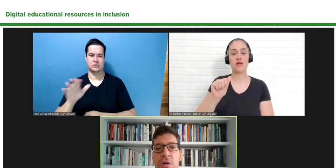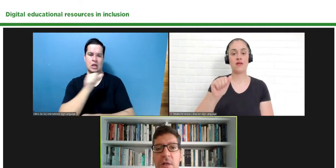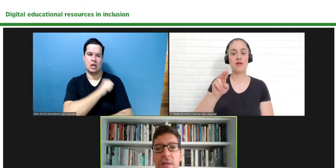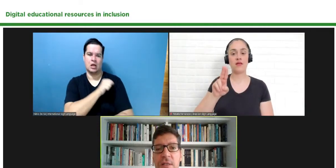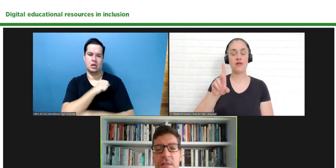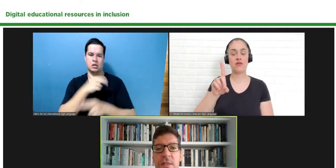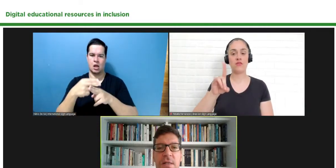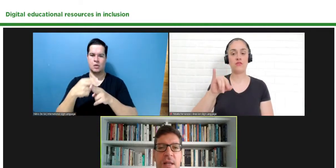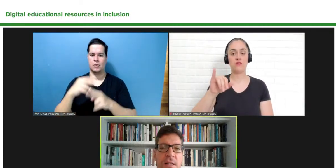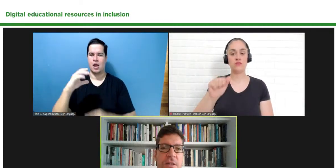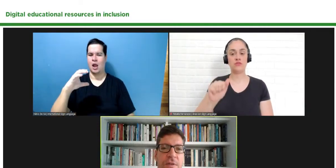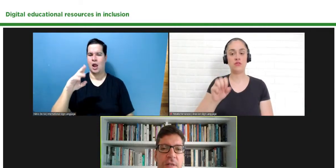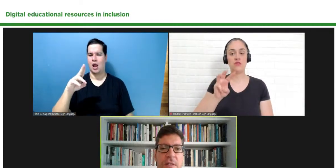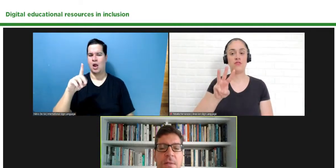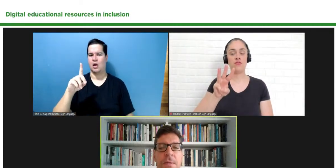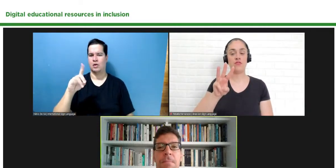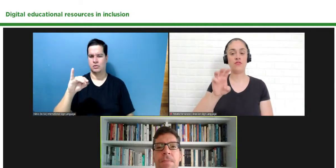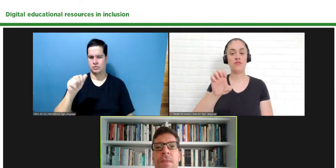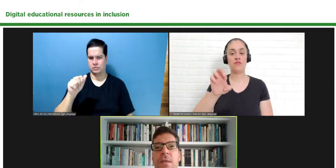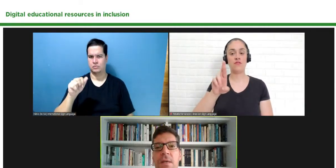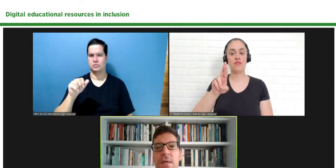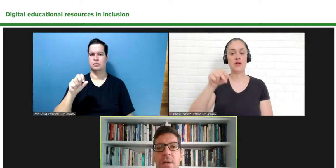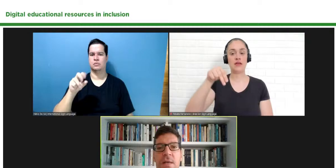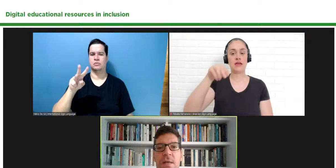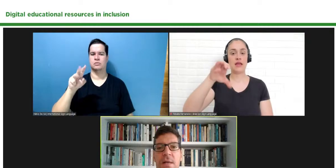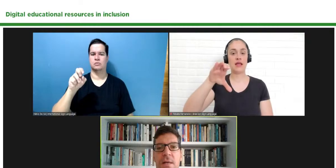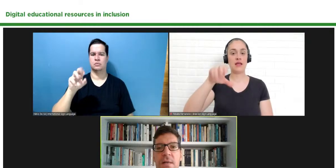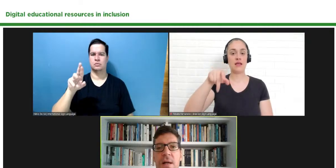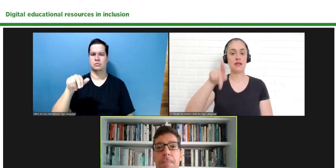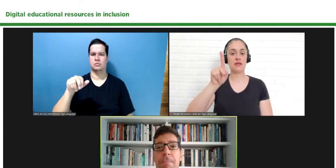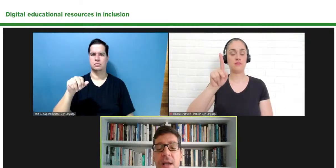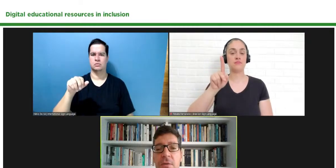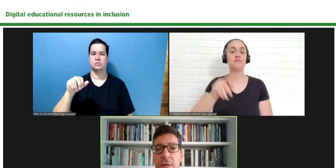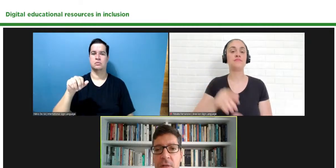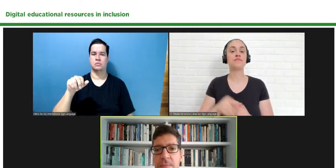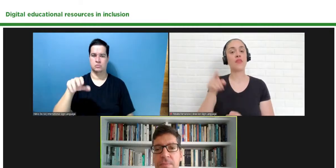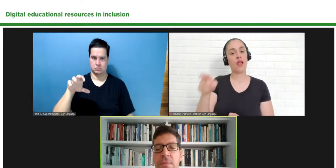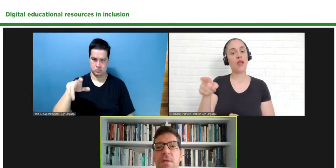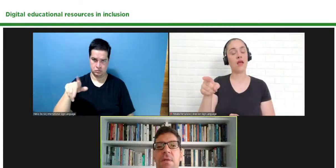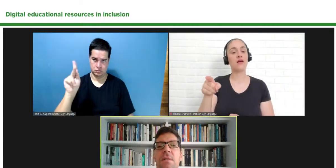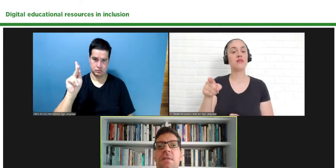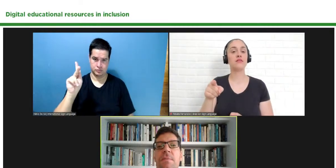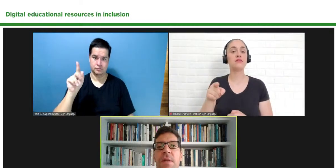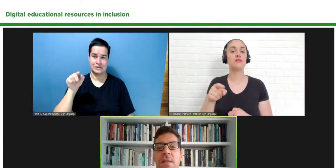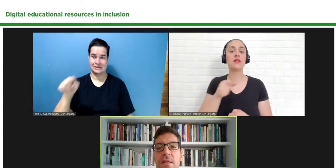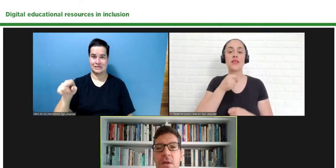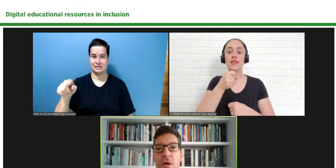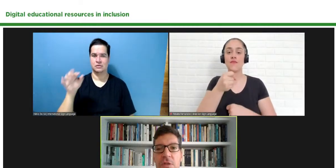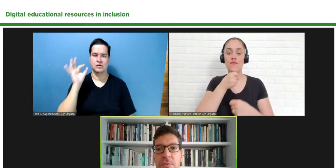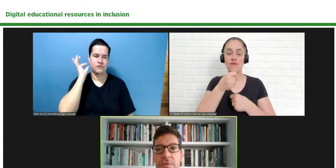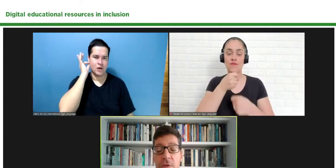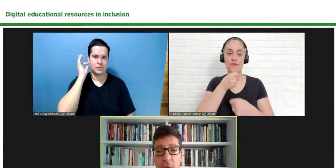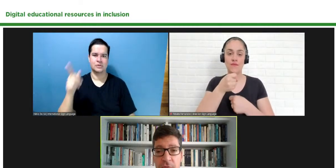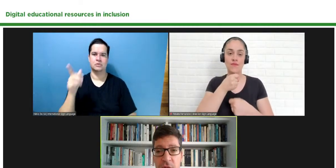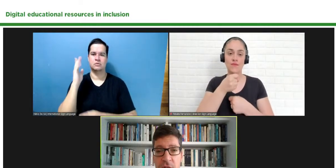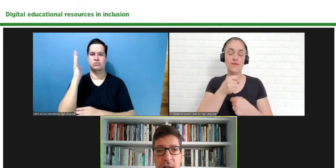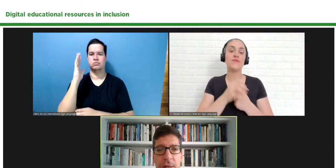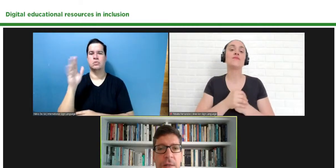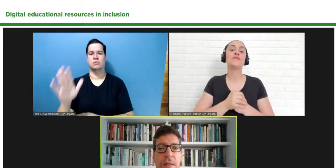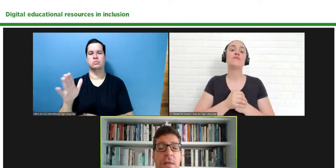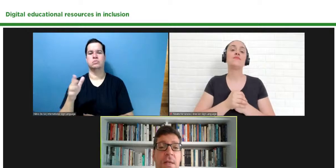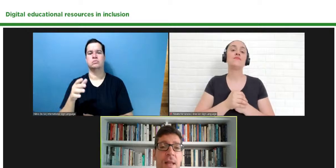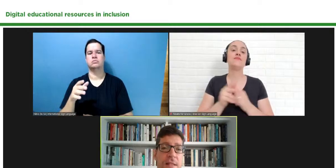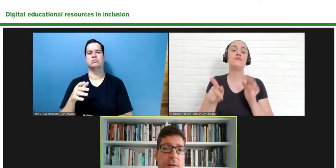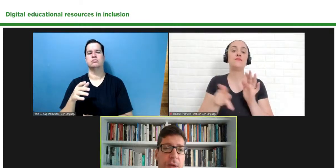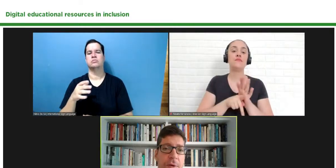She's a journalist, an activist, a pioneer disseminating the concept of inclusive